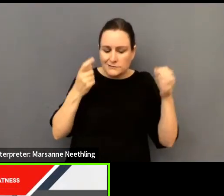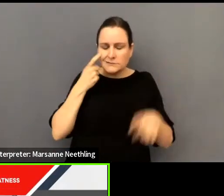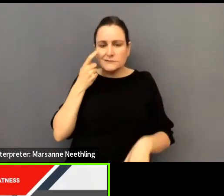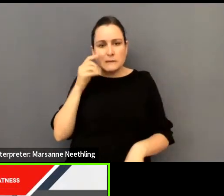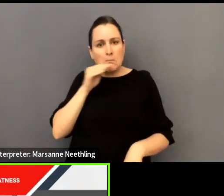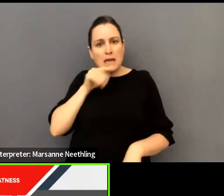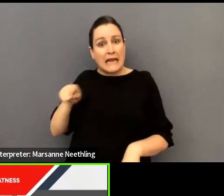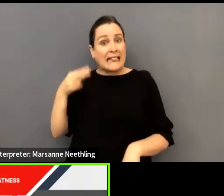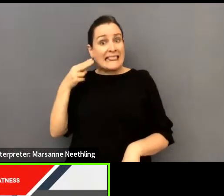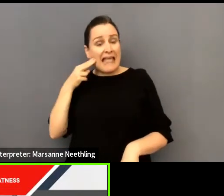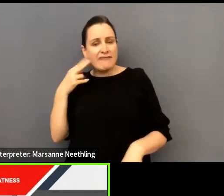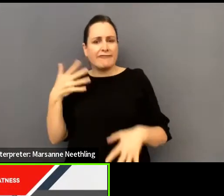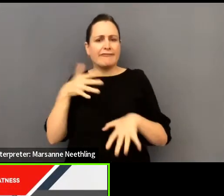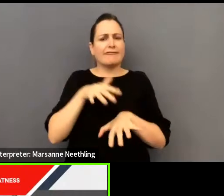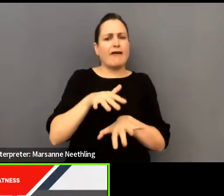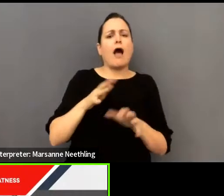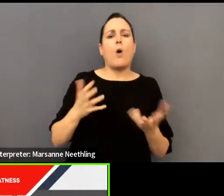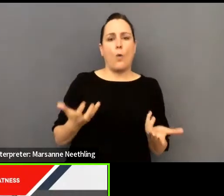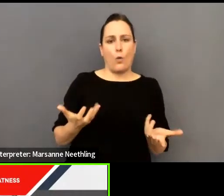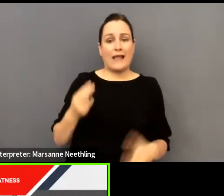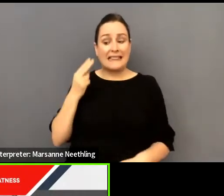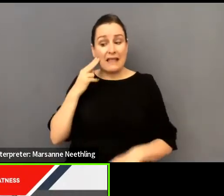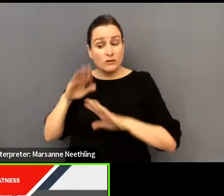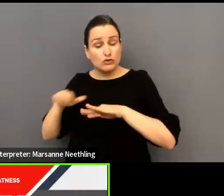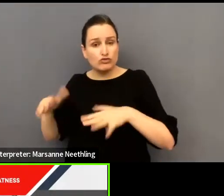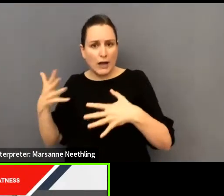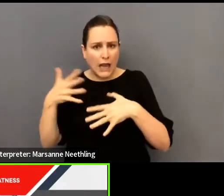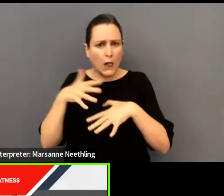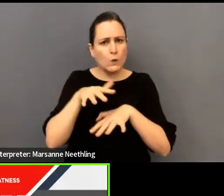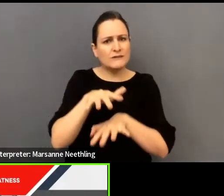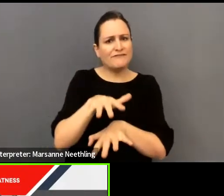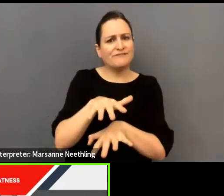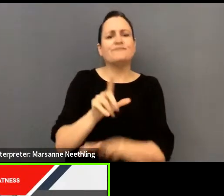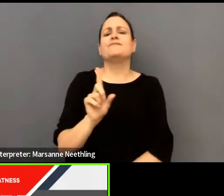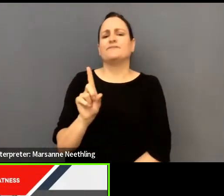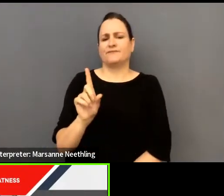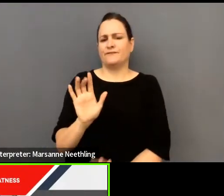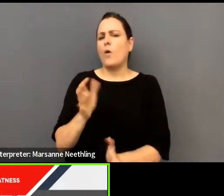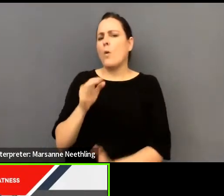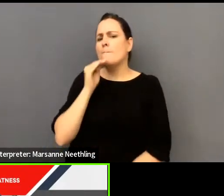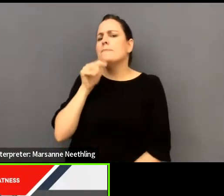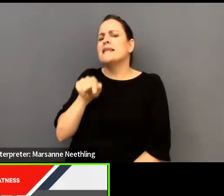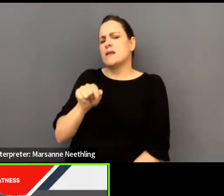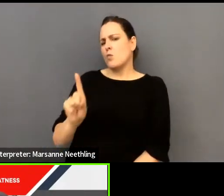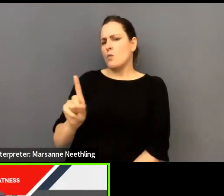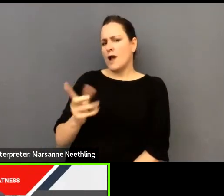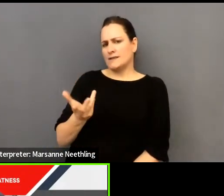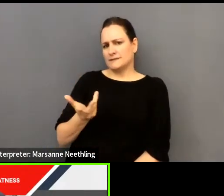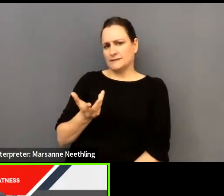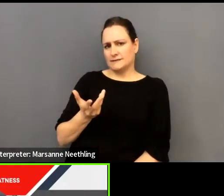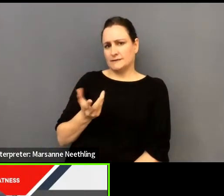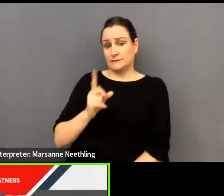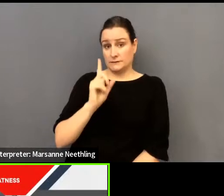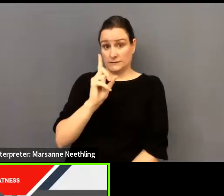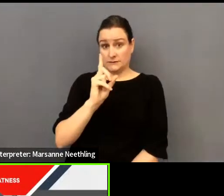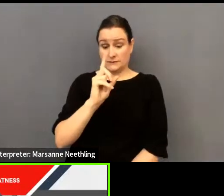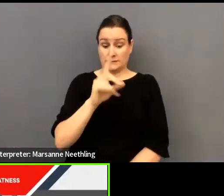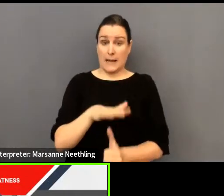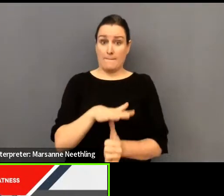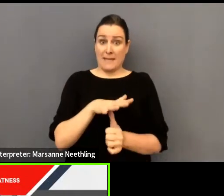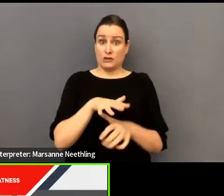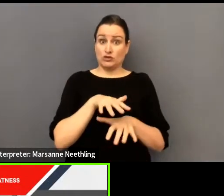deaf children? And is it that, because where we're going with the mainstreaming,